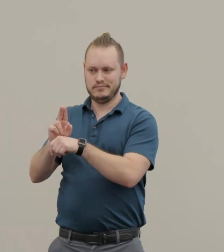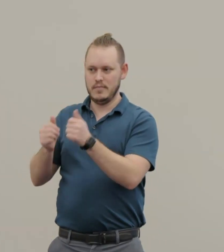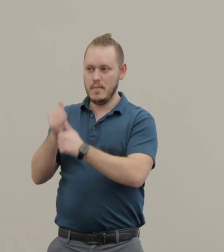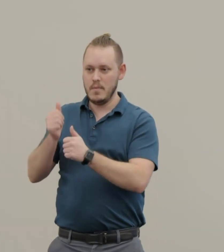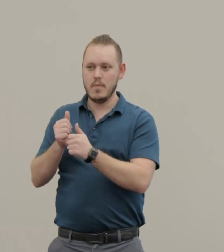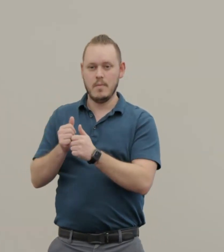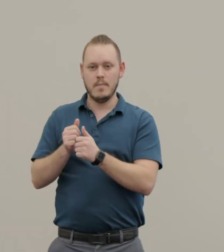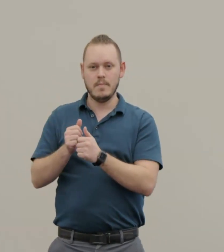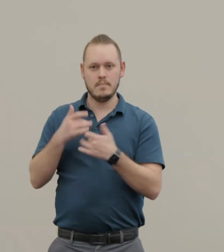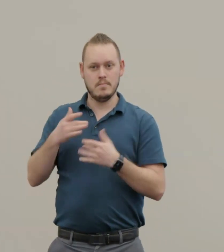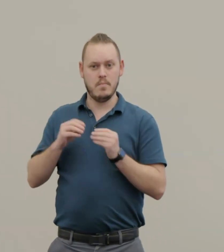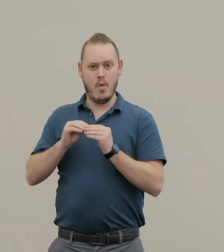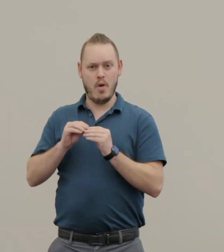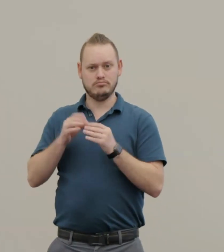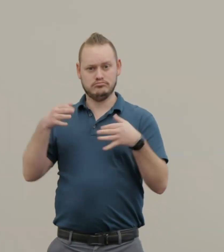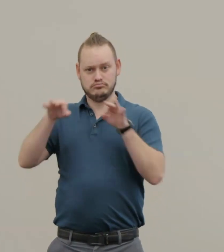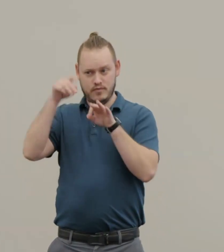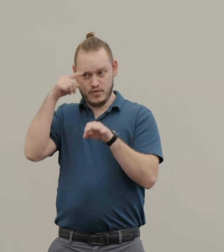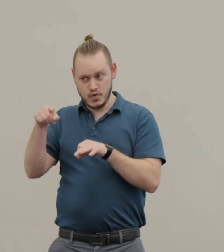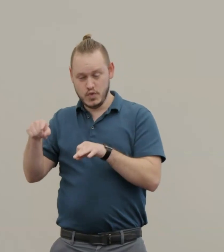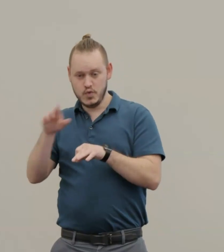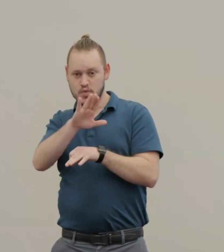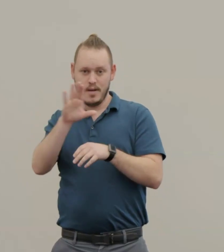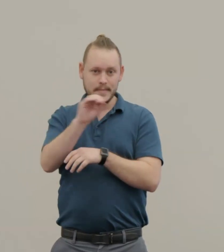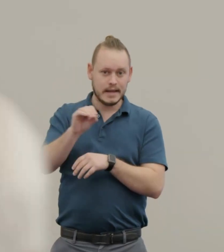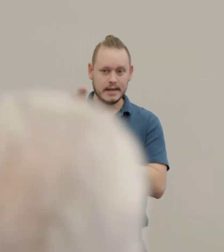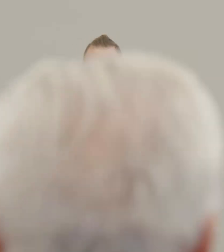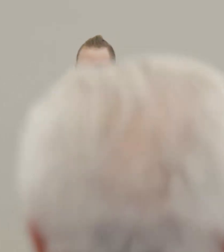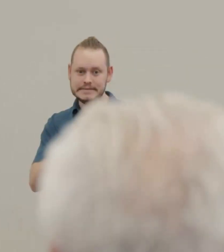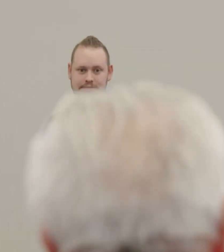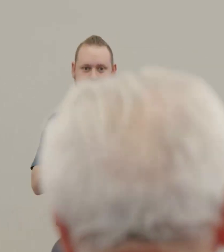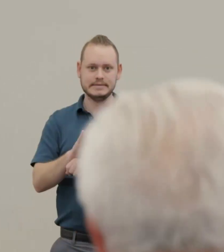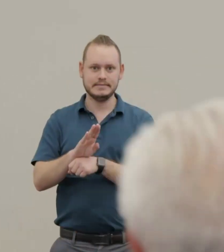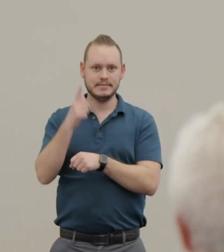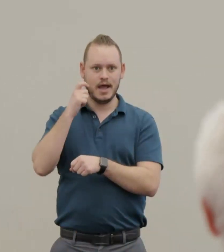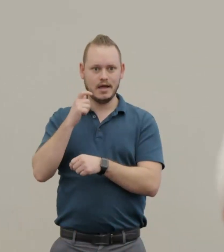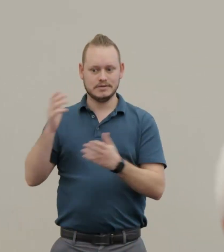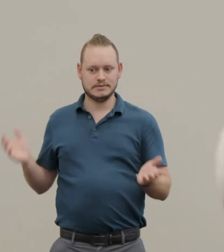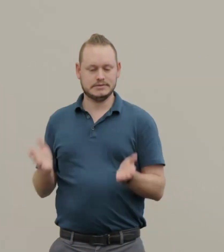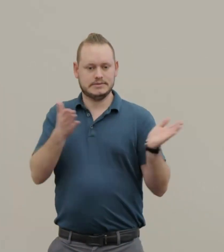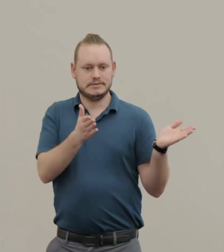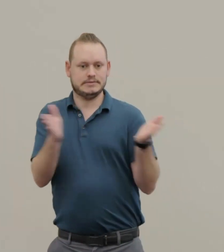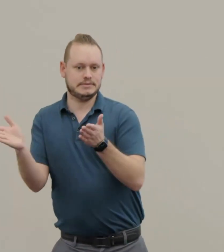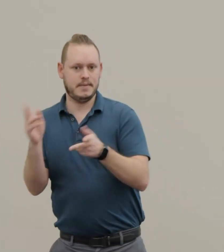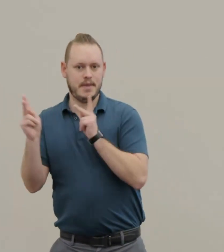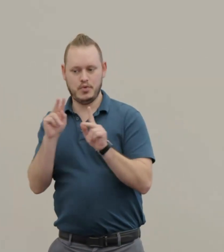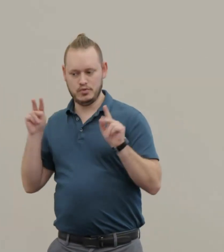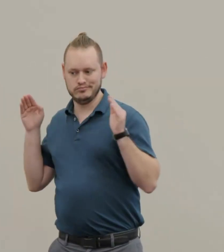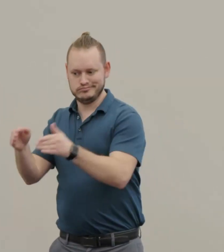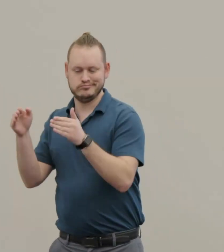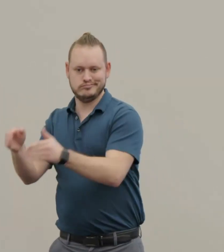more important to you and your company and your business, because you're driving traffic there.